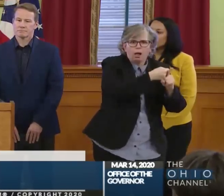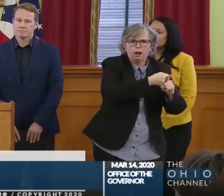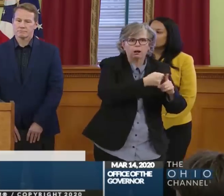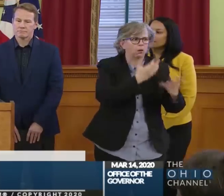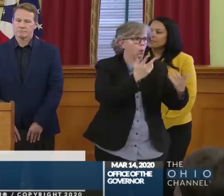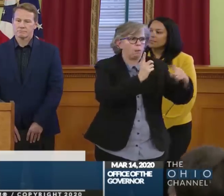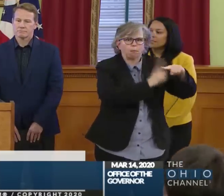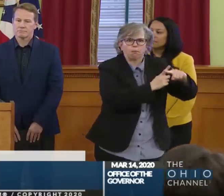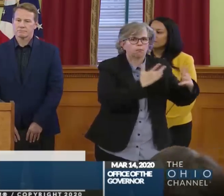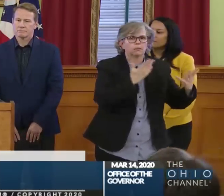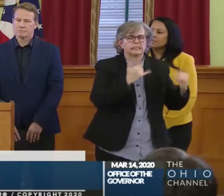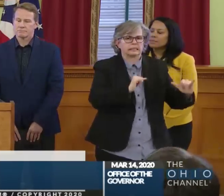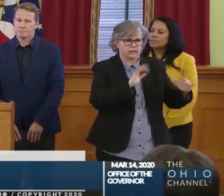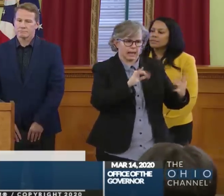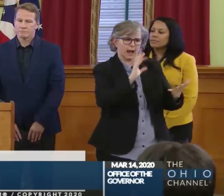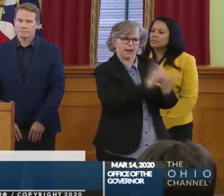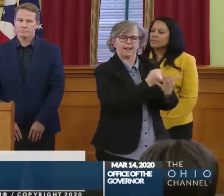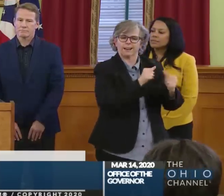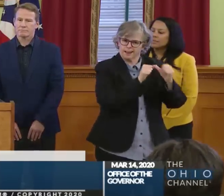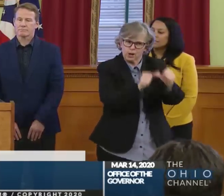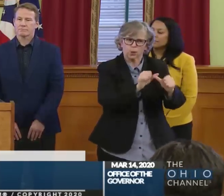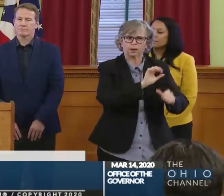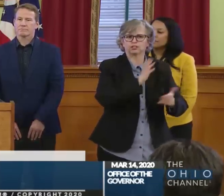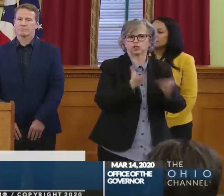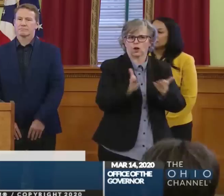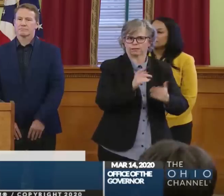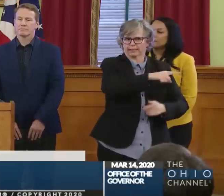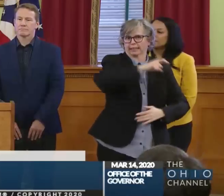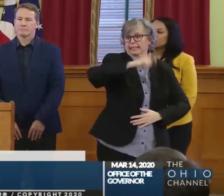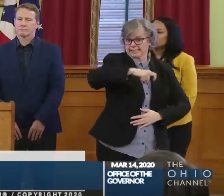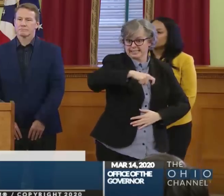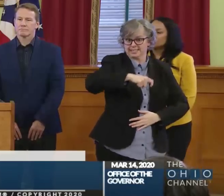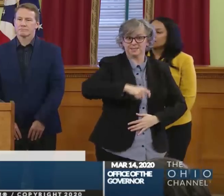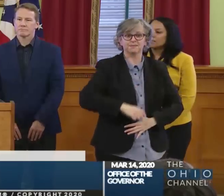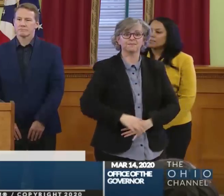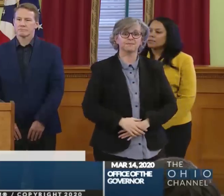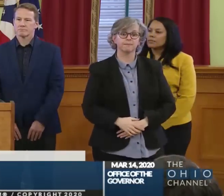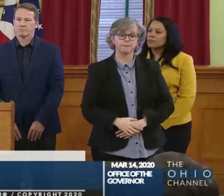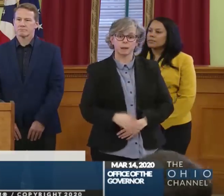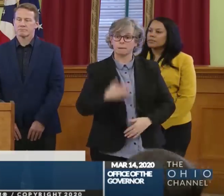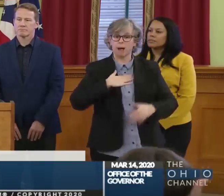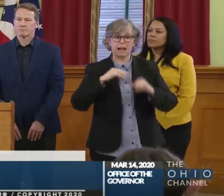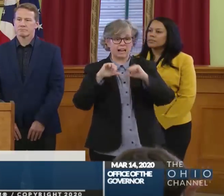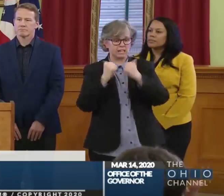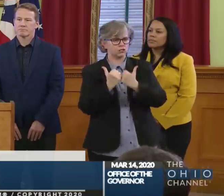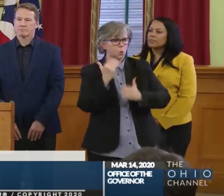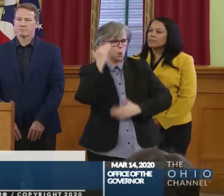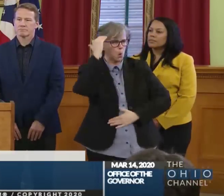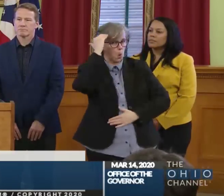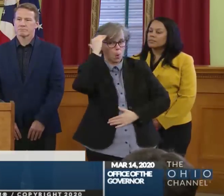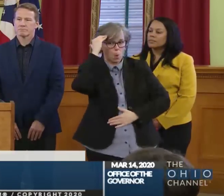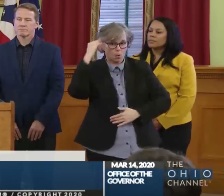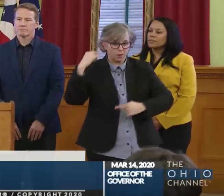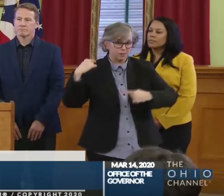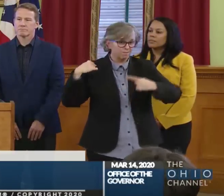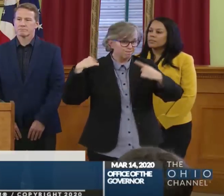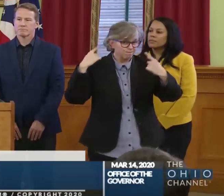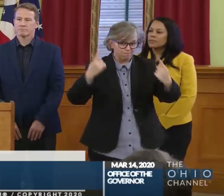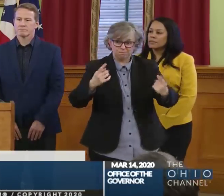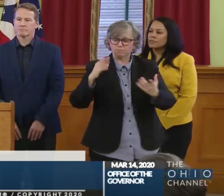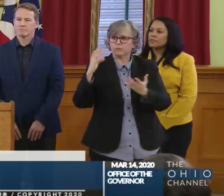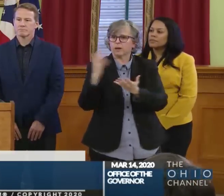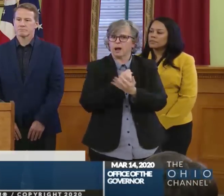in their homes. My agency also understands the importance of access to medications through all of the